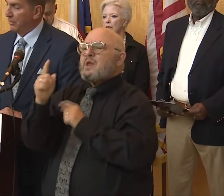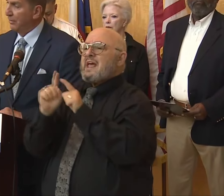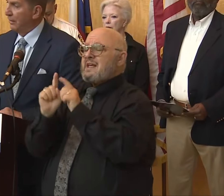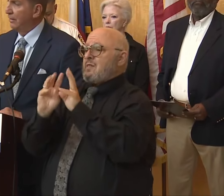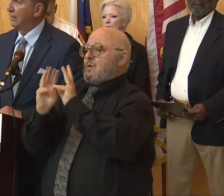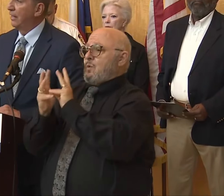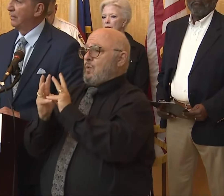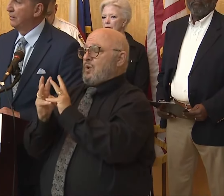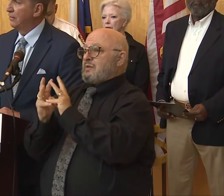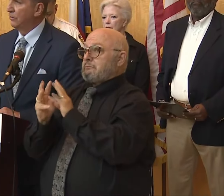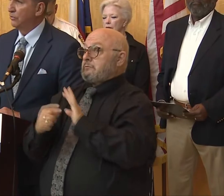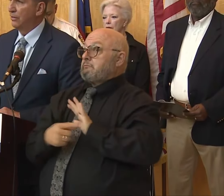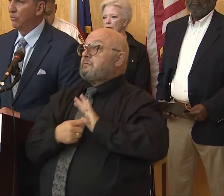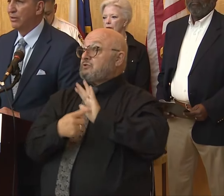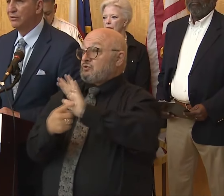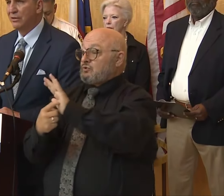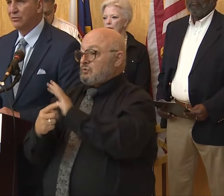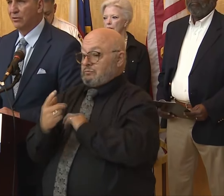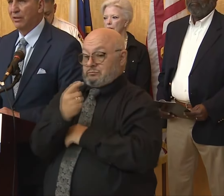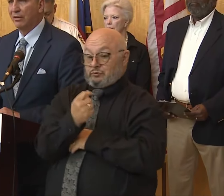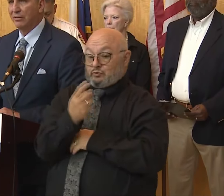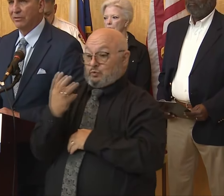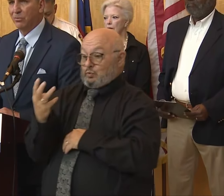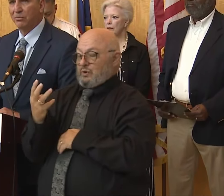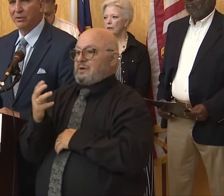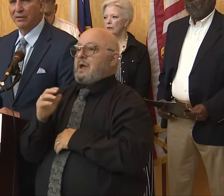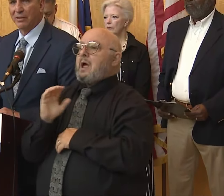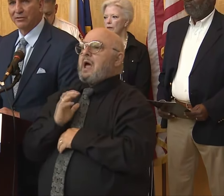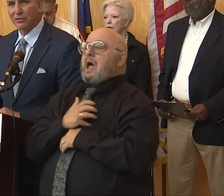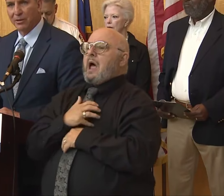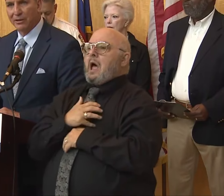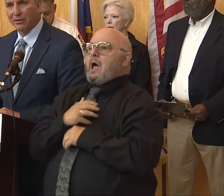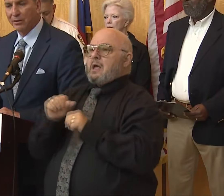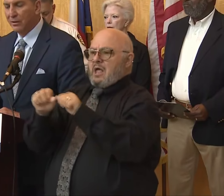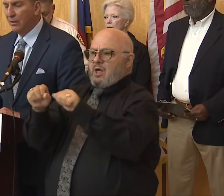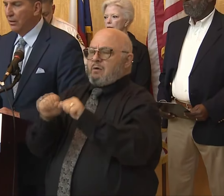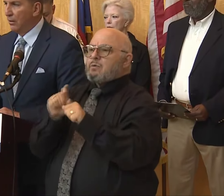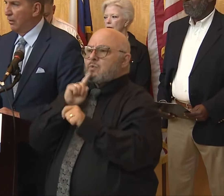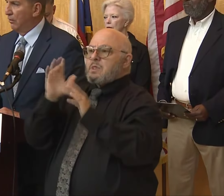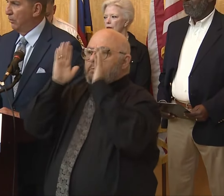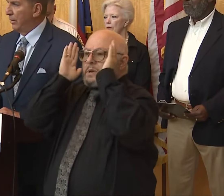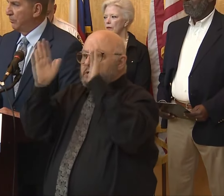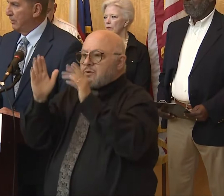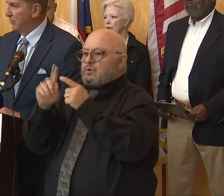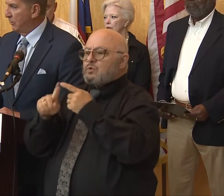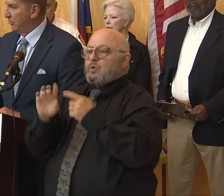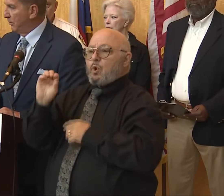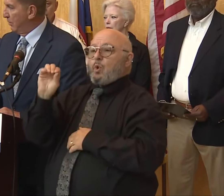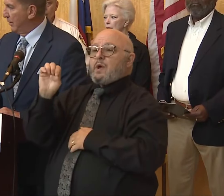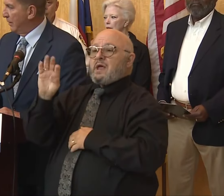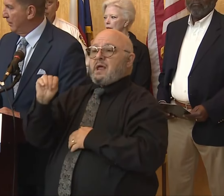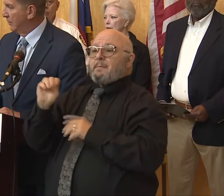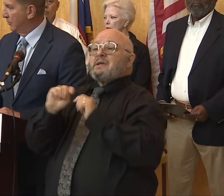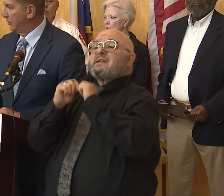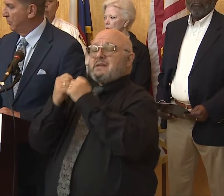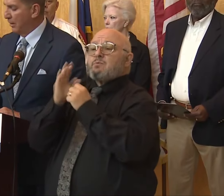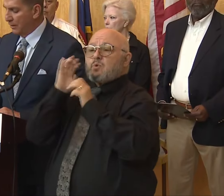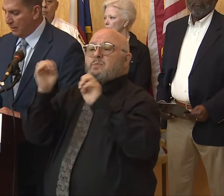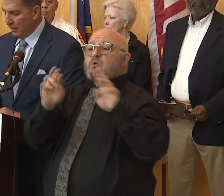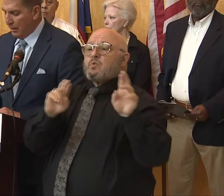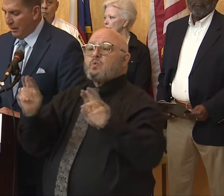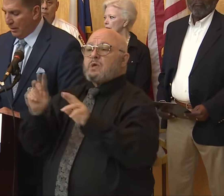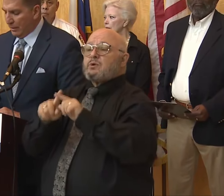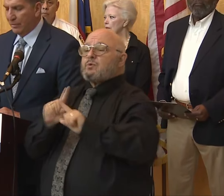weather has been indicating, Tuesday and Wednesdays are areas that we're really concentrating on. Our OEM team is going to be ready to